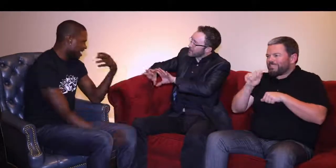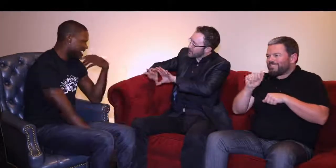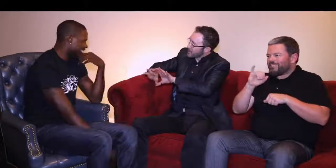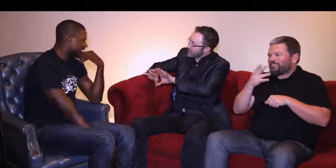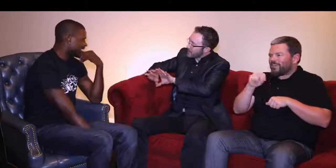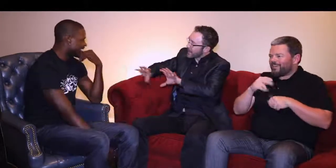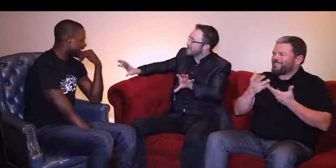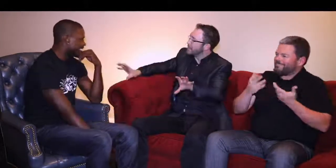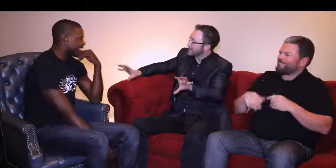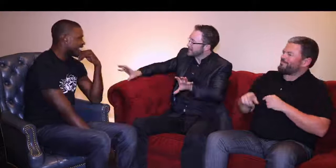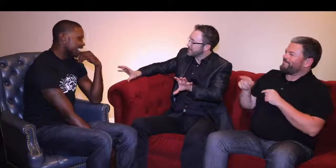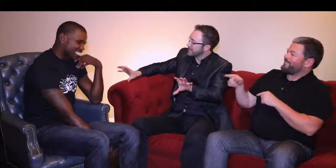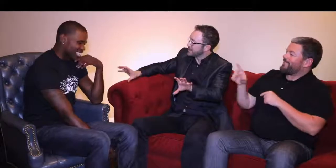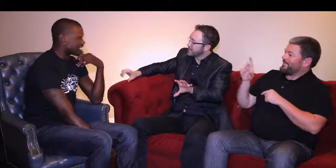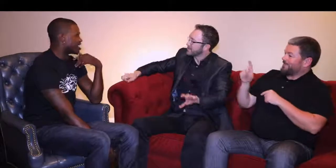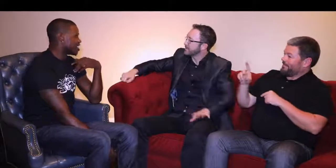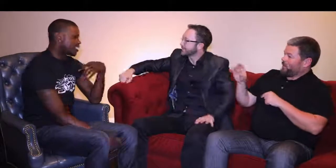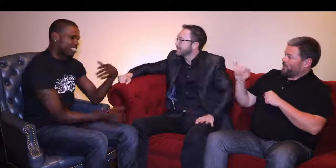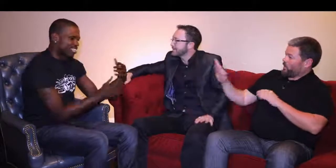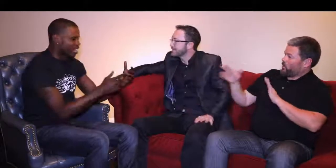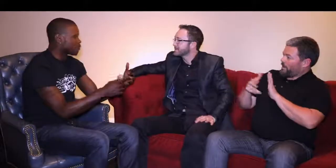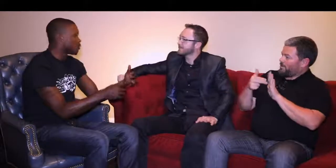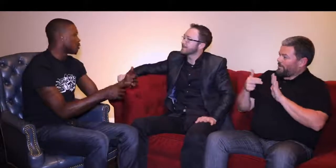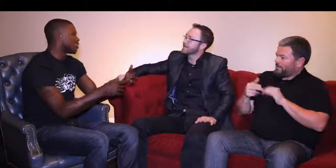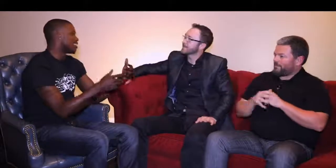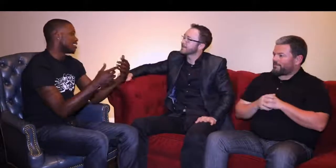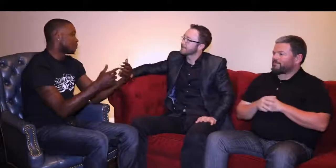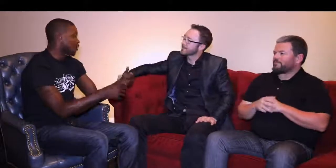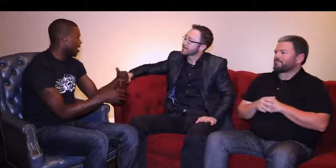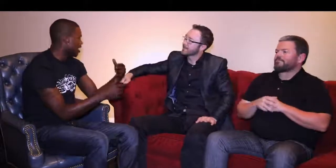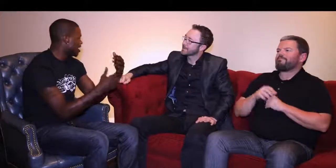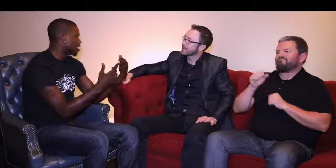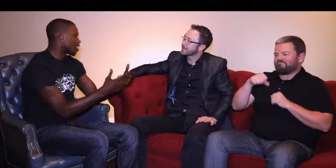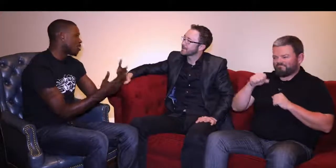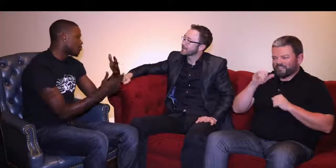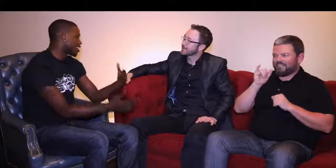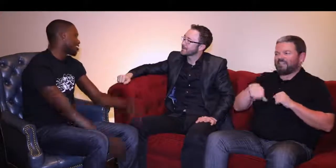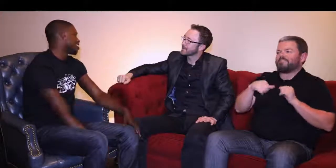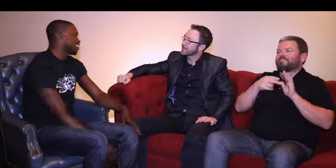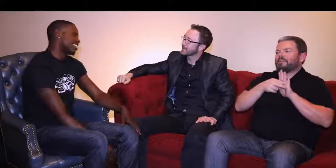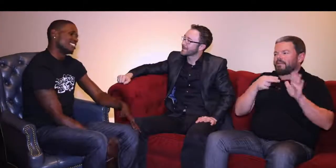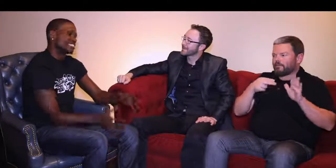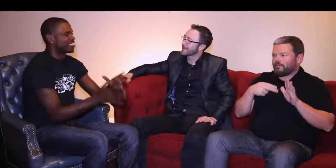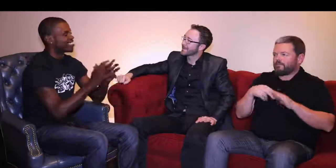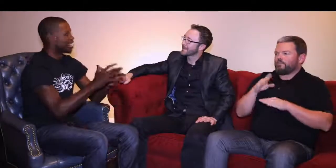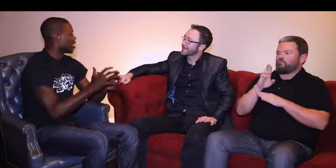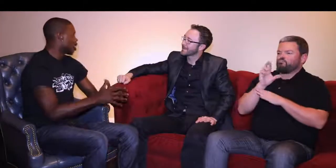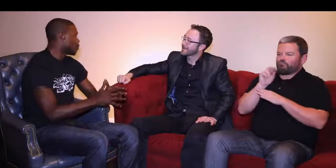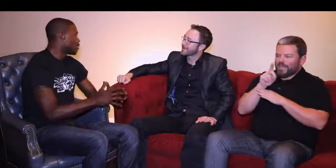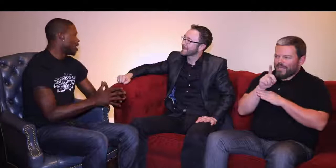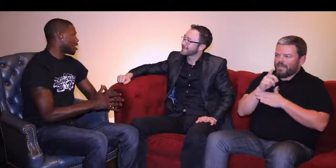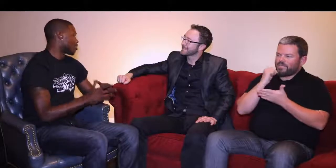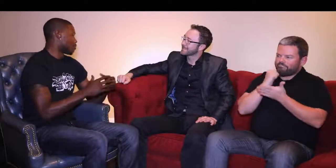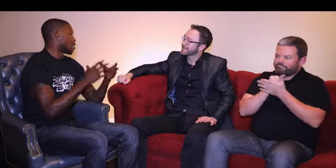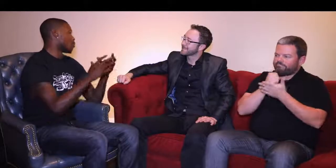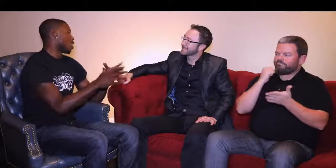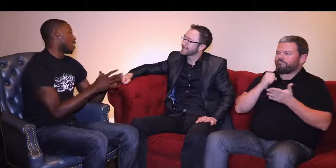is your label. Yes, sir. It's a label. It's a brand. It's a company. It's set up to be whatever